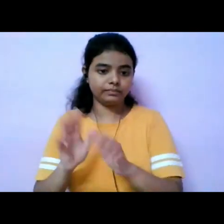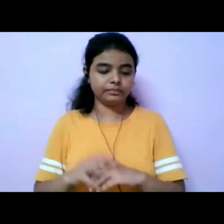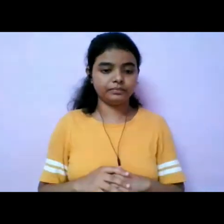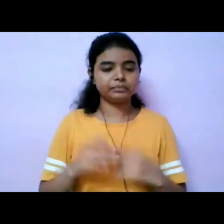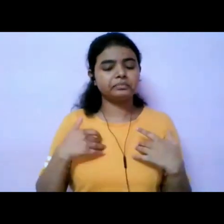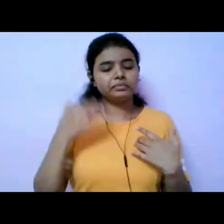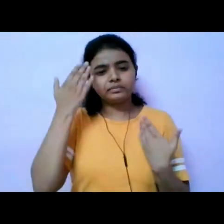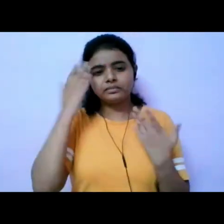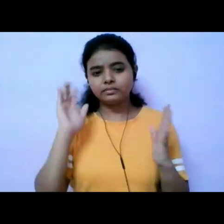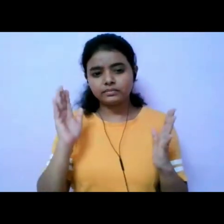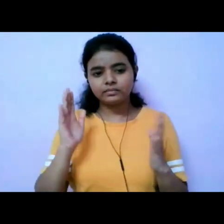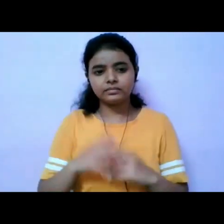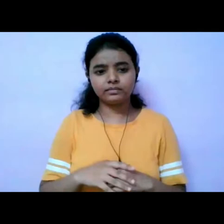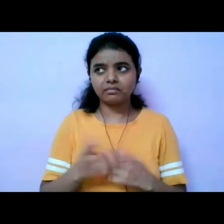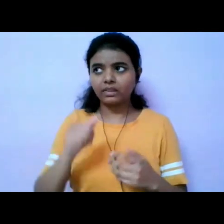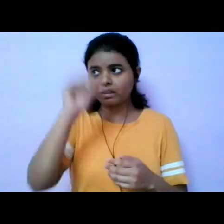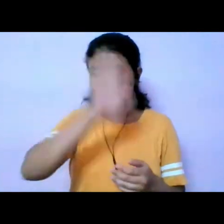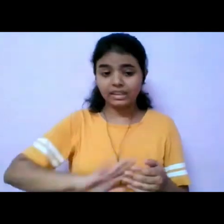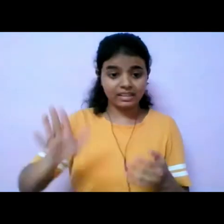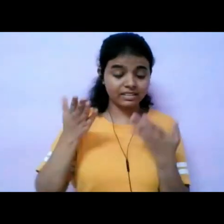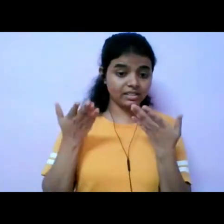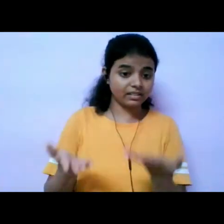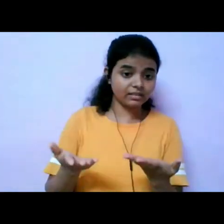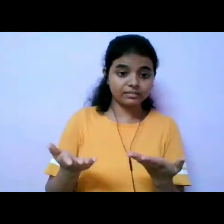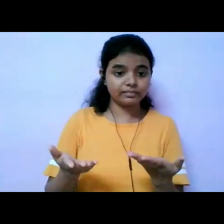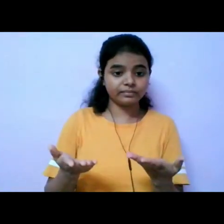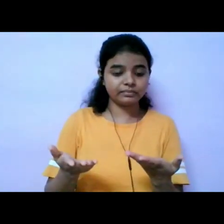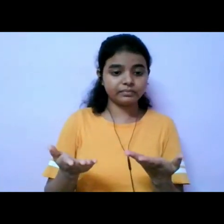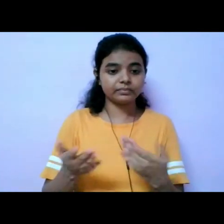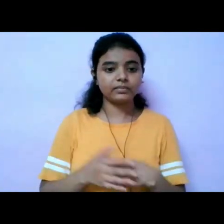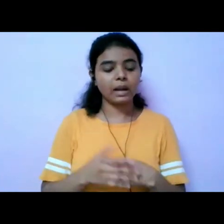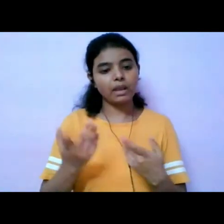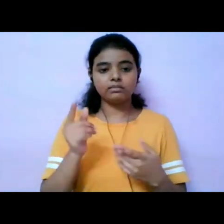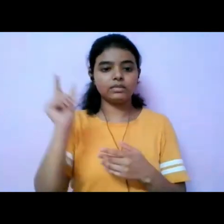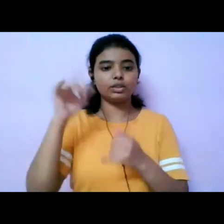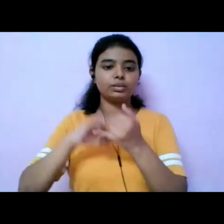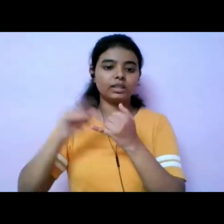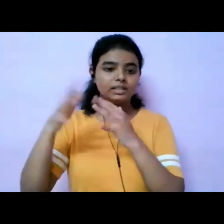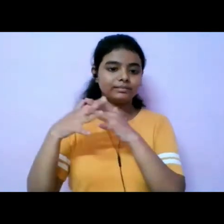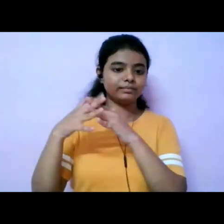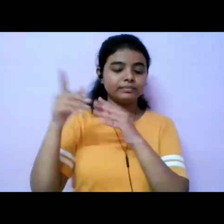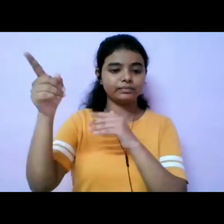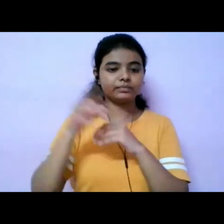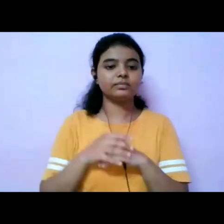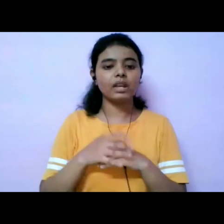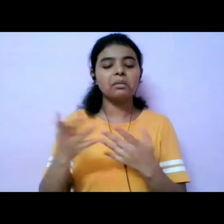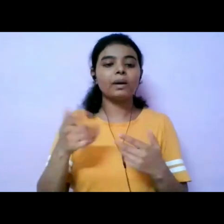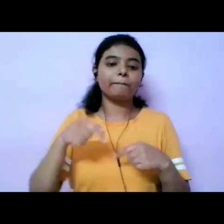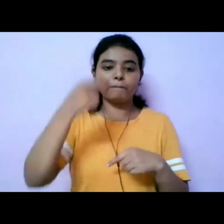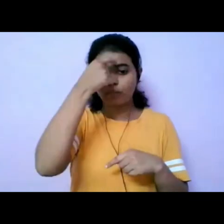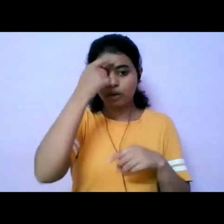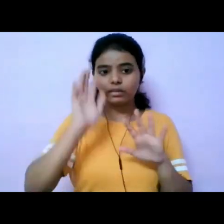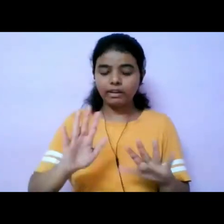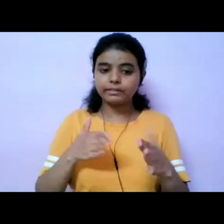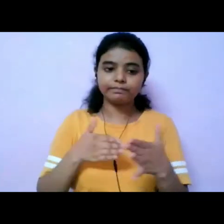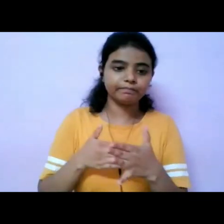I don't know, again, in India, but, you know, in the US, we're having a problem now